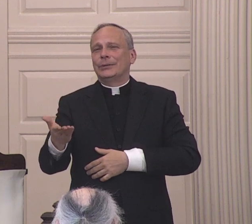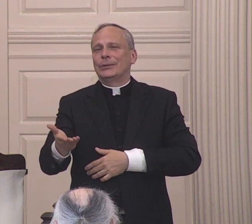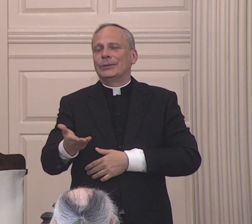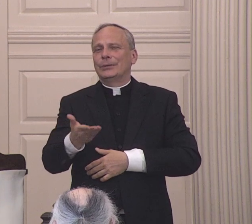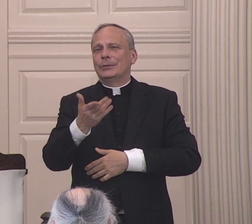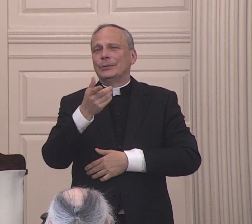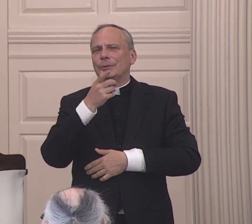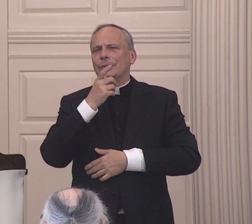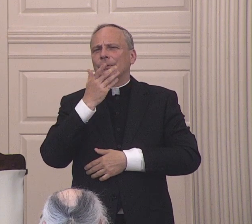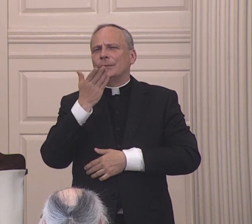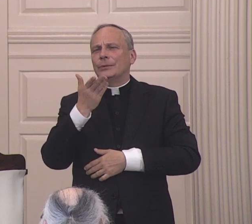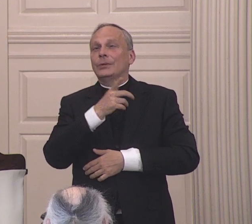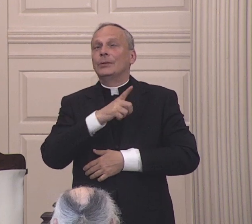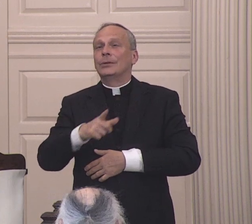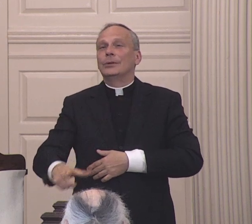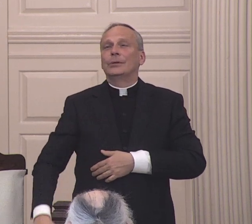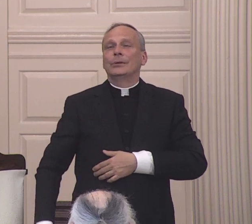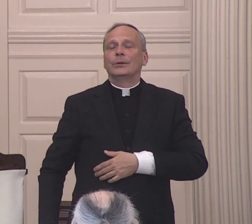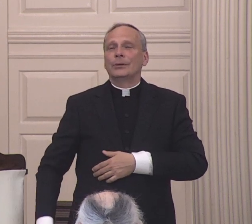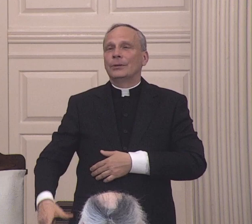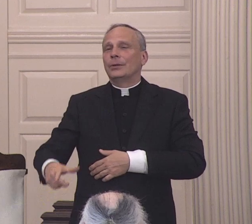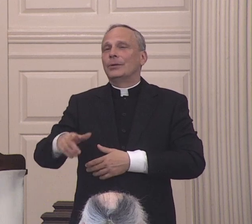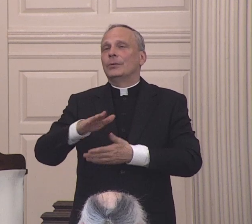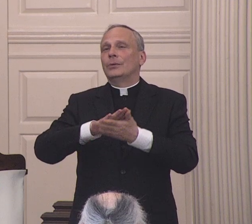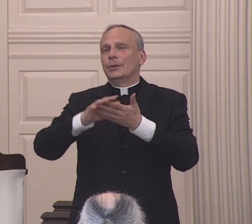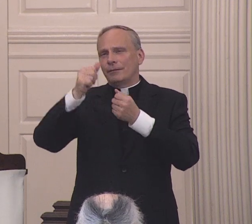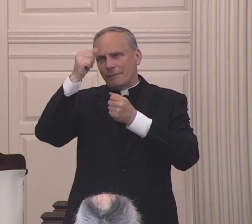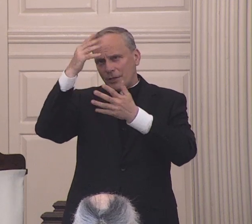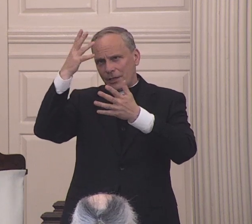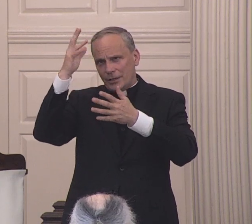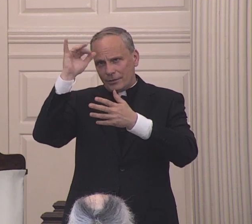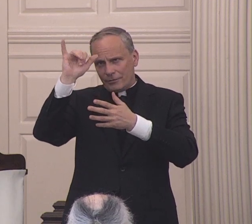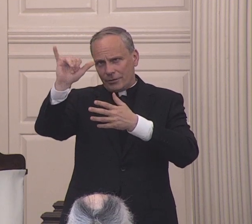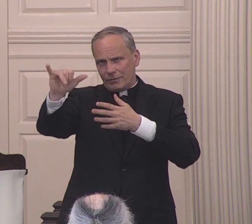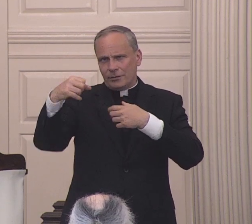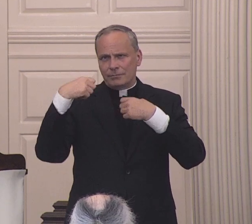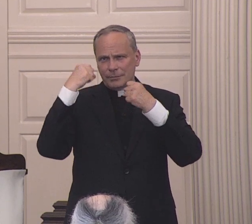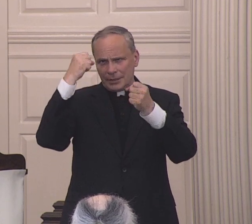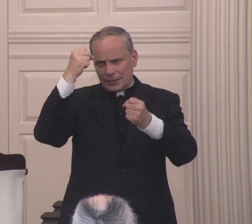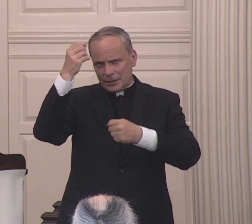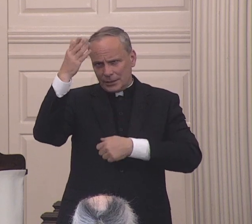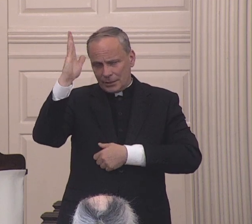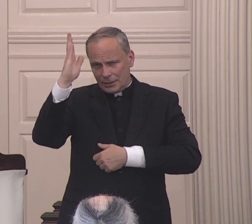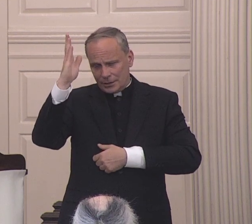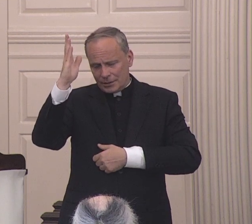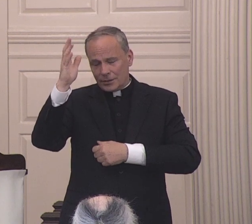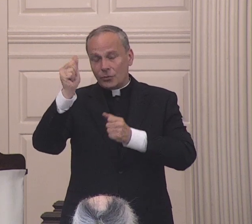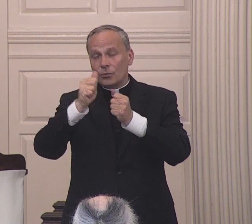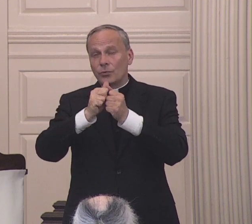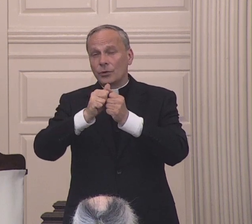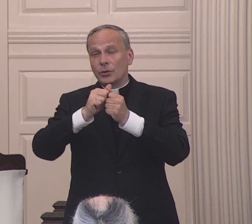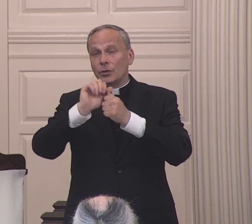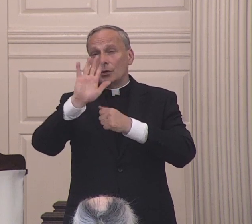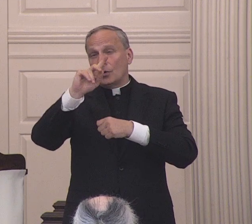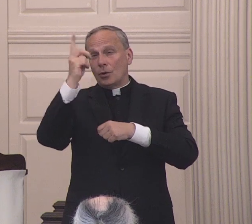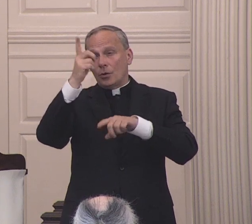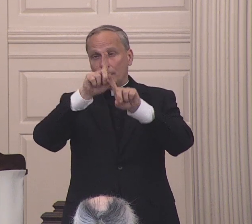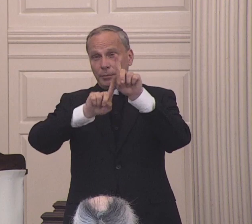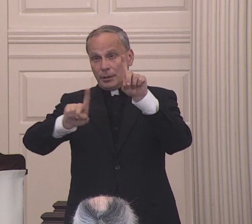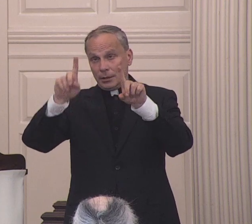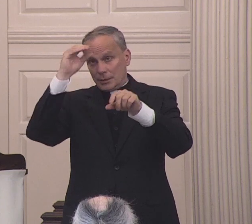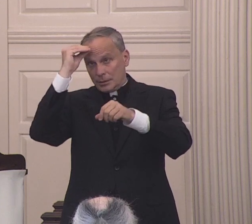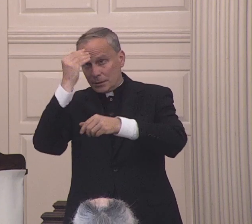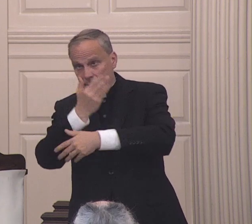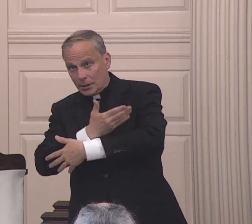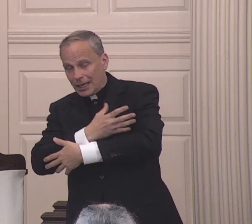thanks, Lord, Holy Father, Almighty and Eternal God. For with your only begotten Son and the